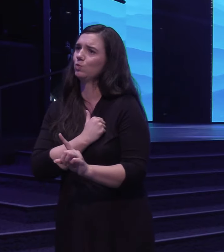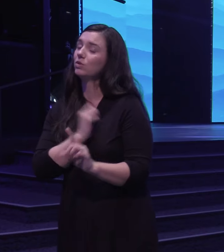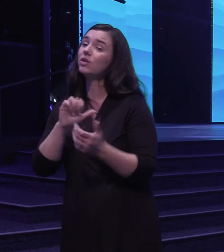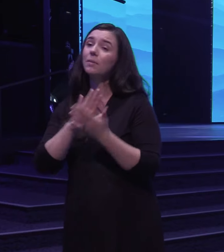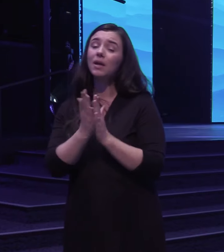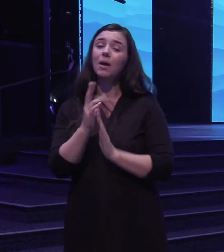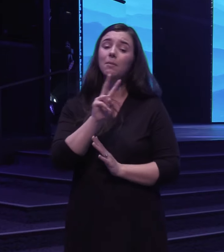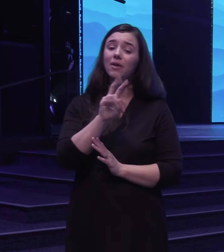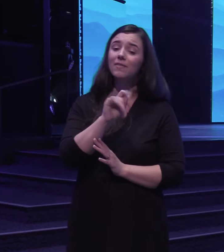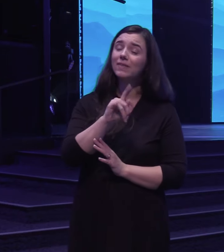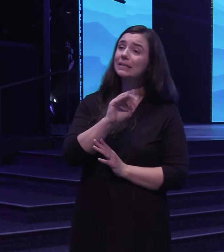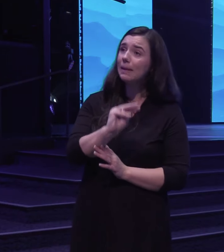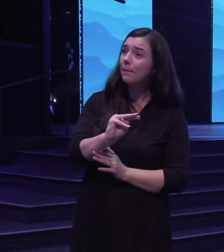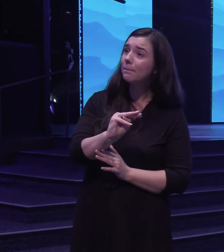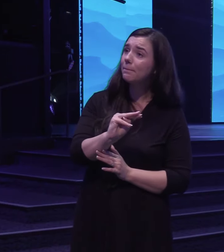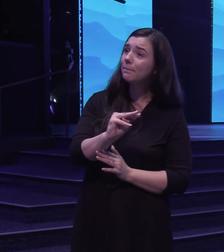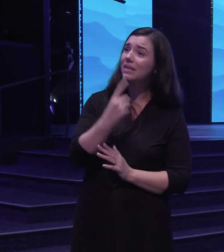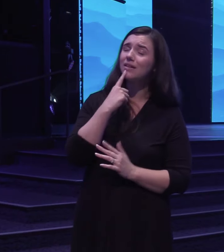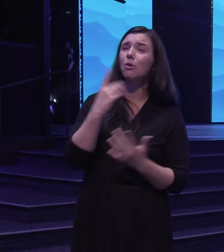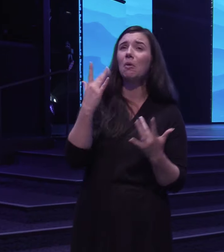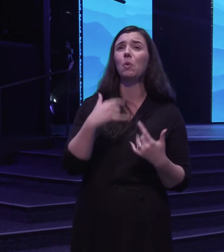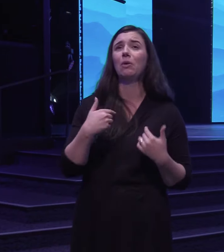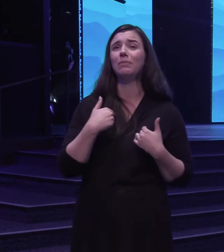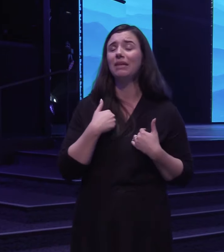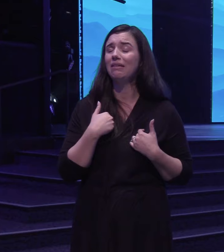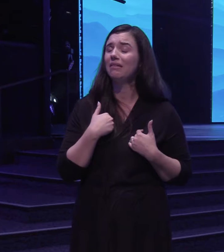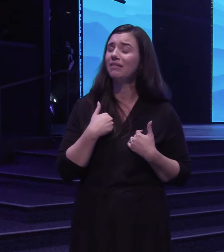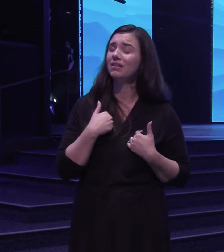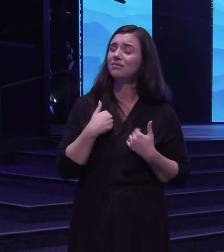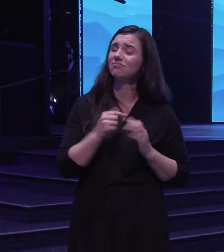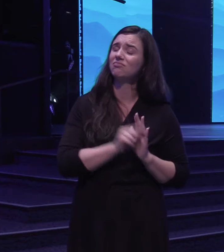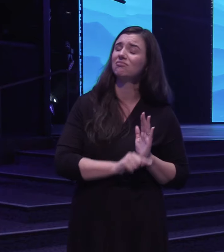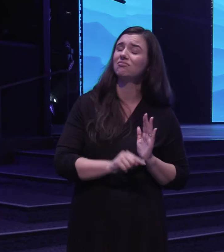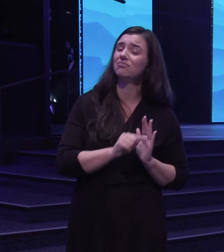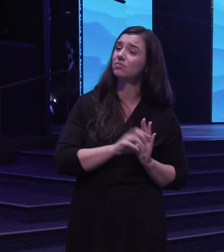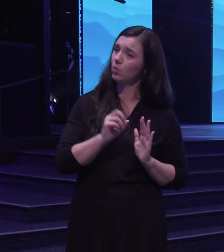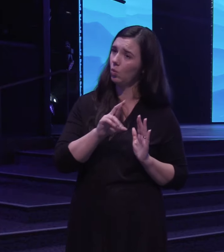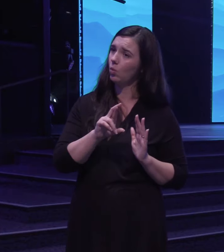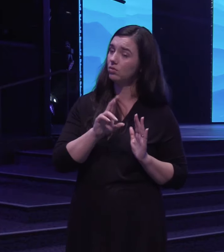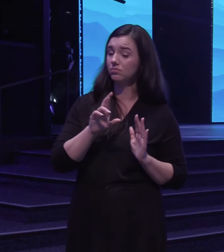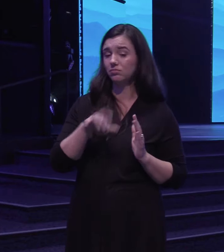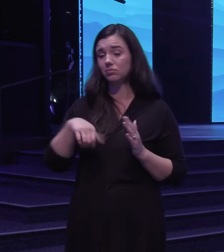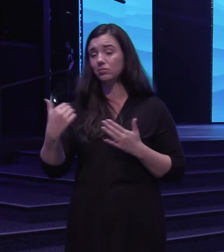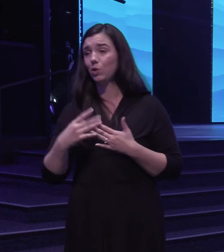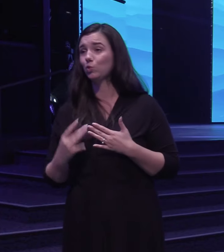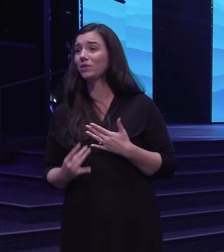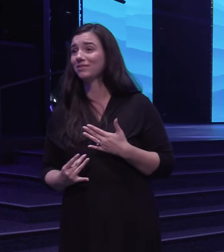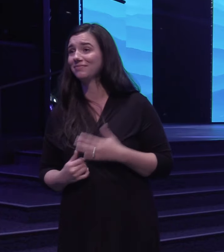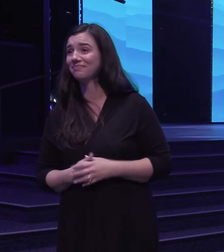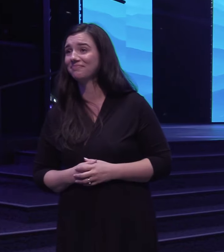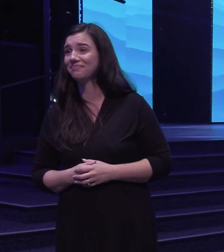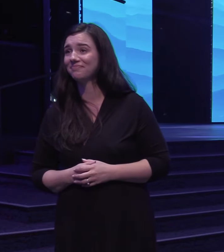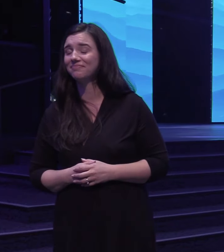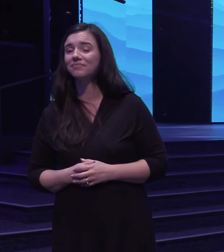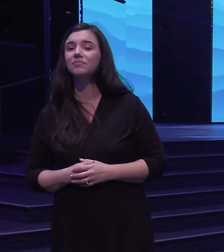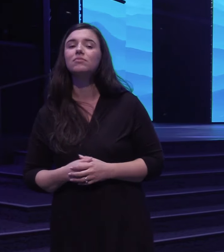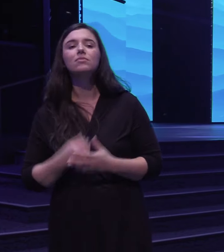become a victim, and you can say, "Poor me," or you can do something else. You know, you think